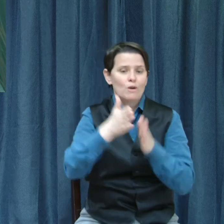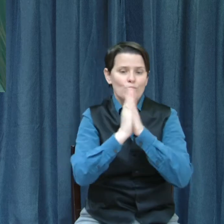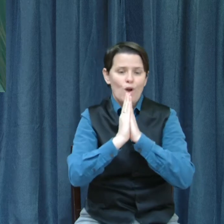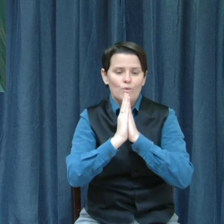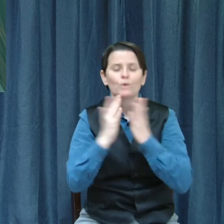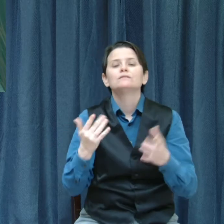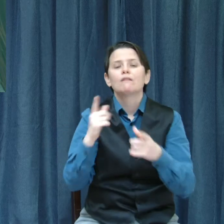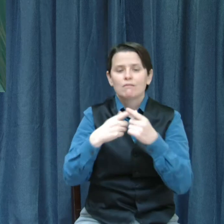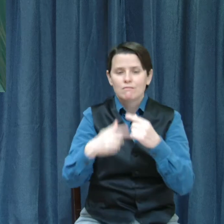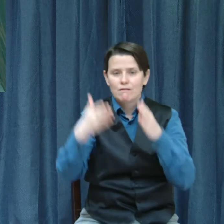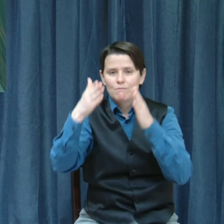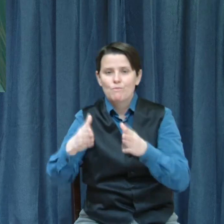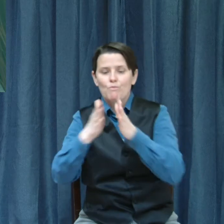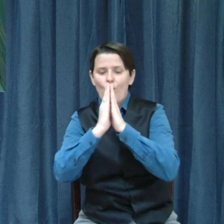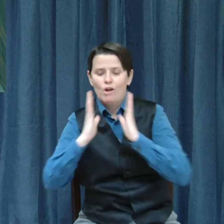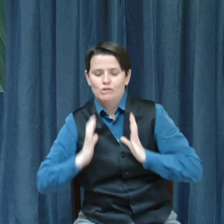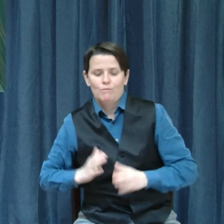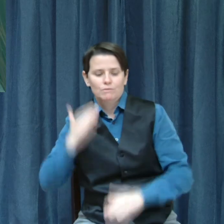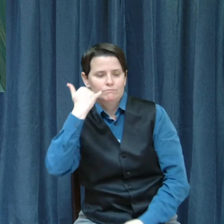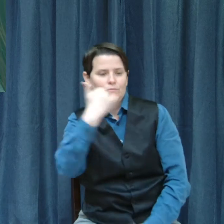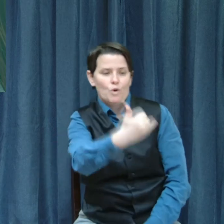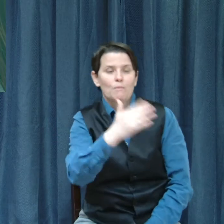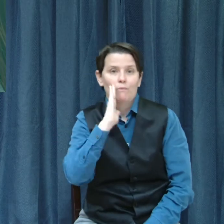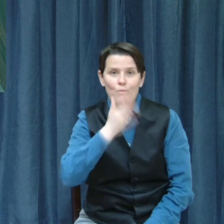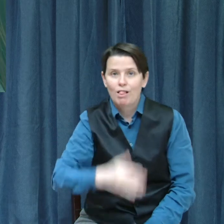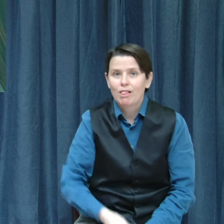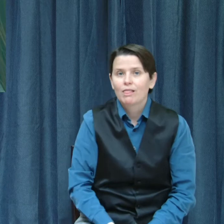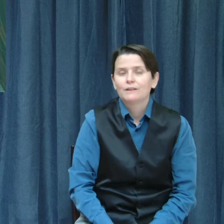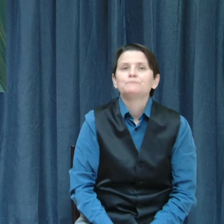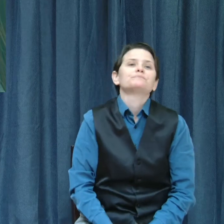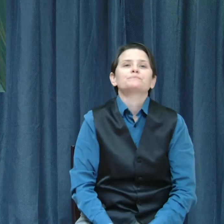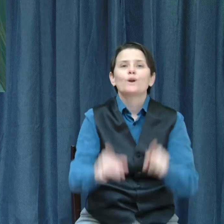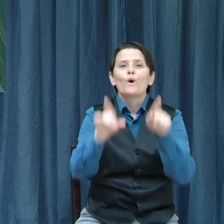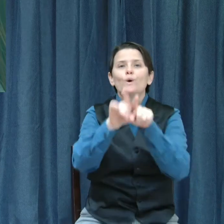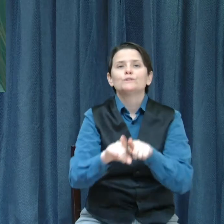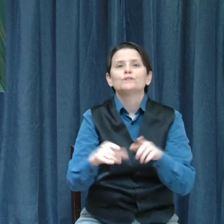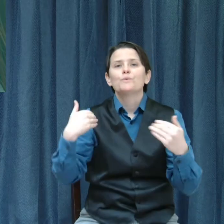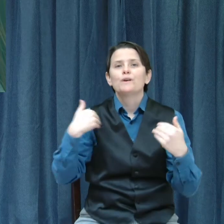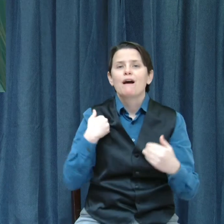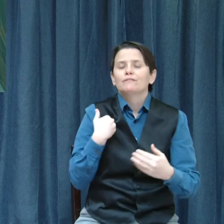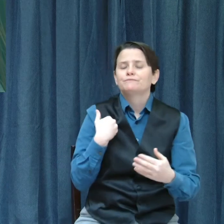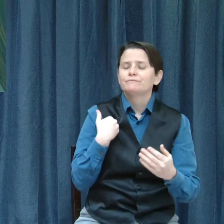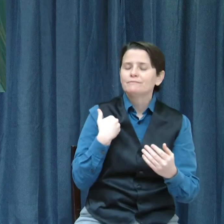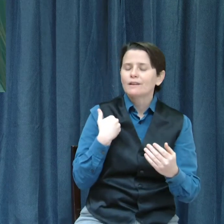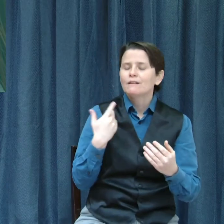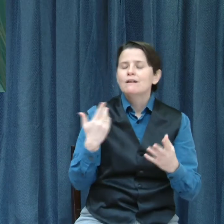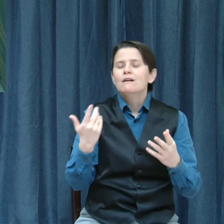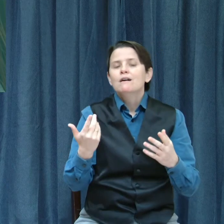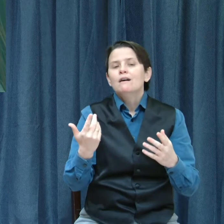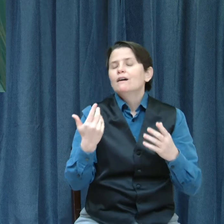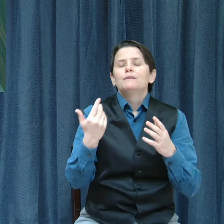on our website. We've got a place for prayer requests, and we're developing a consciousness not only of prayer, but also